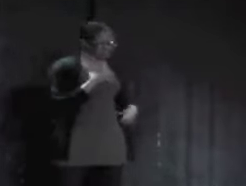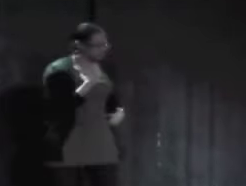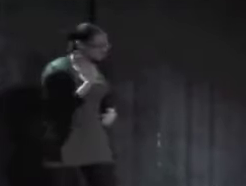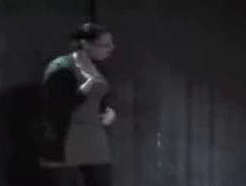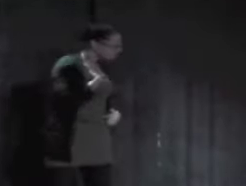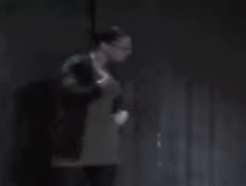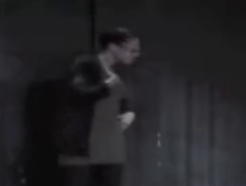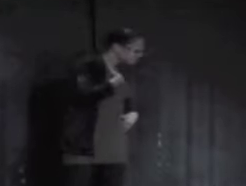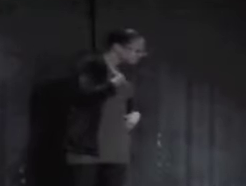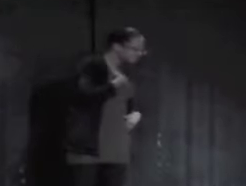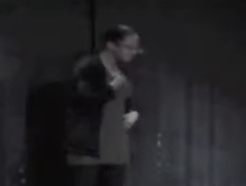think I could do this.